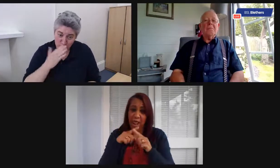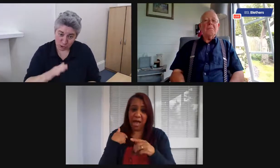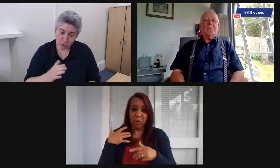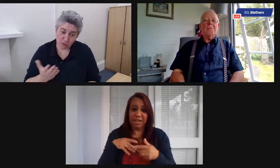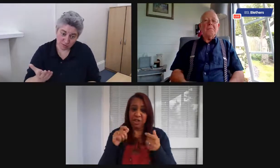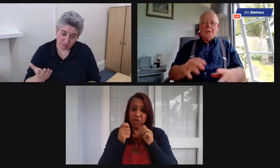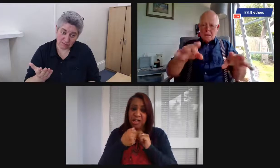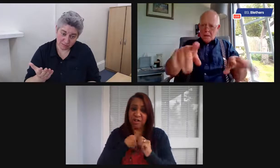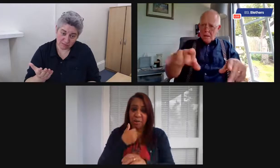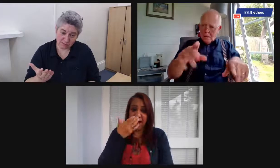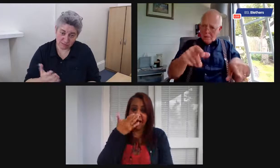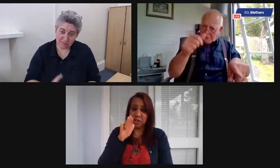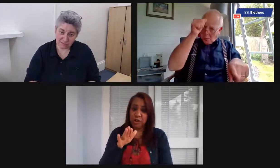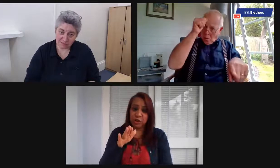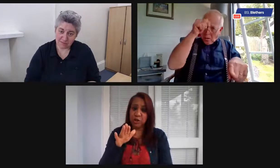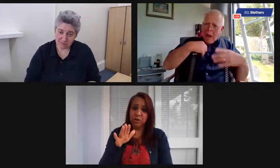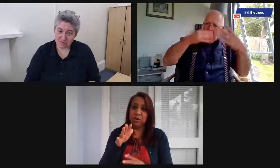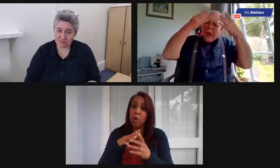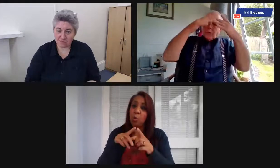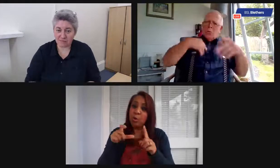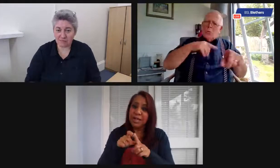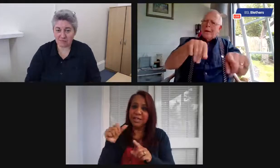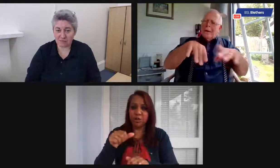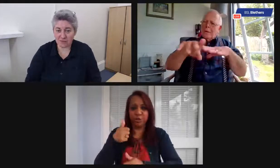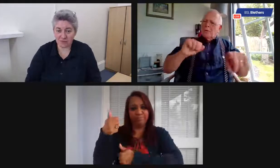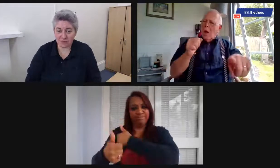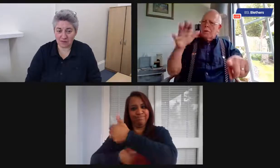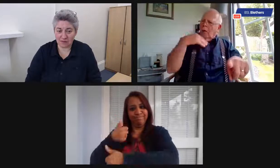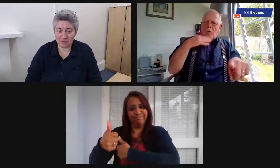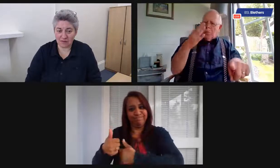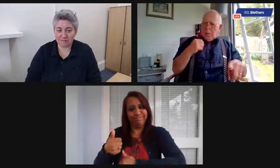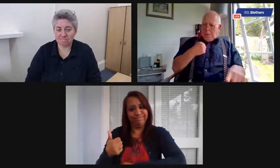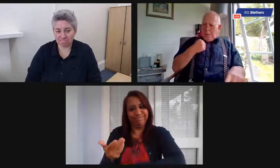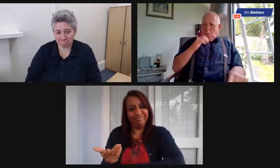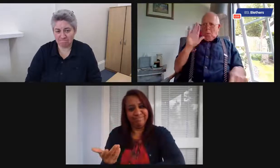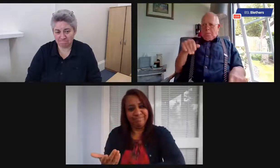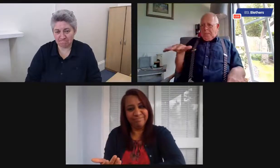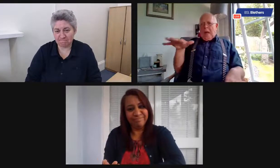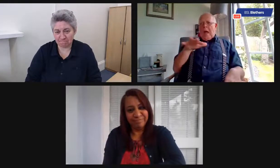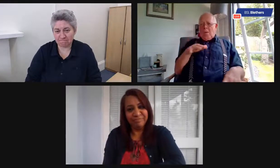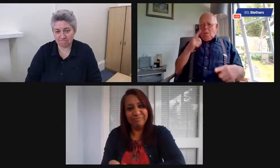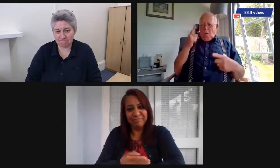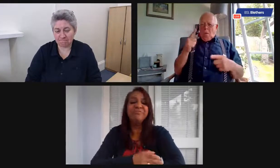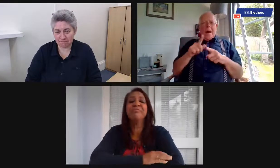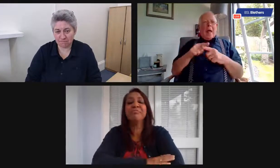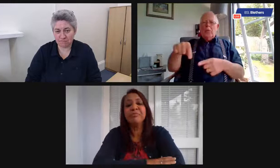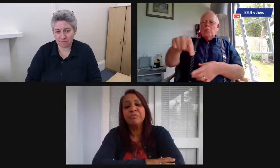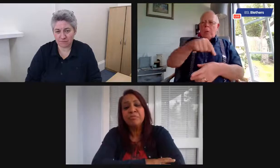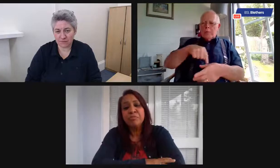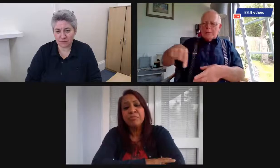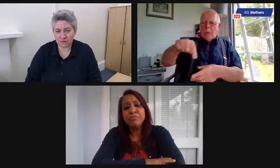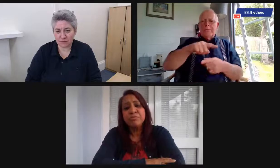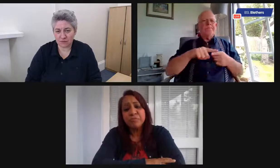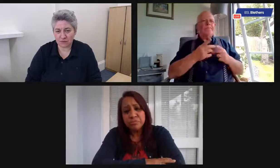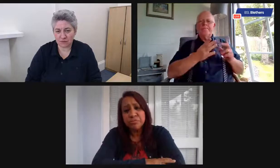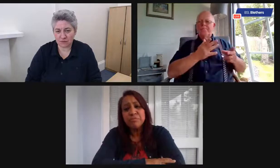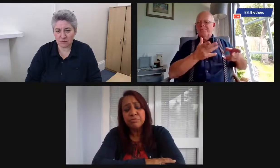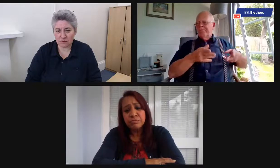I think it is. It's a changing of attitudes. I think, we Yeah, need people to understand. I mean, I don't know what it's like in Scotland,